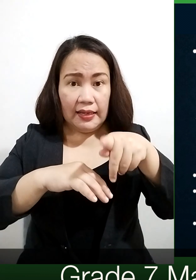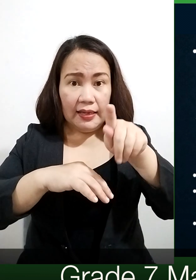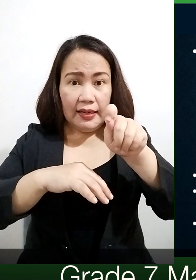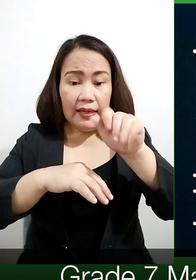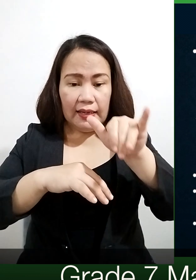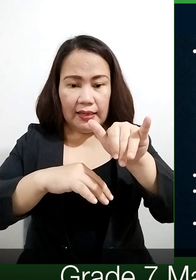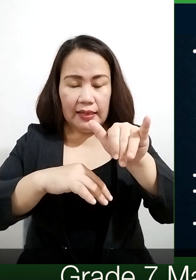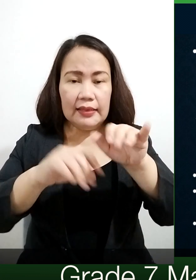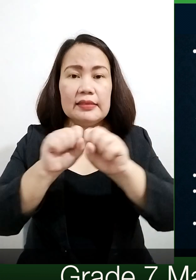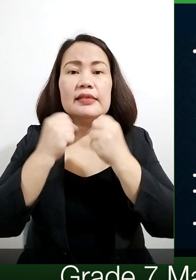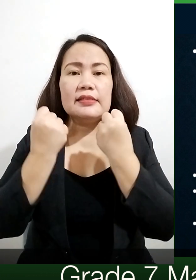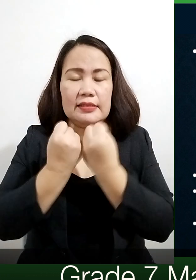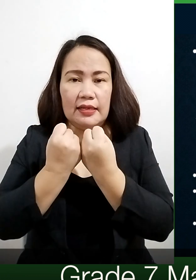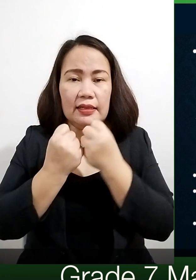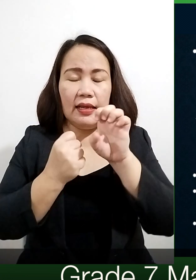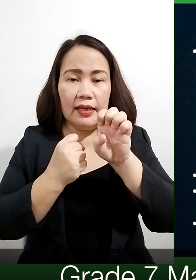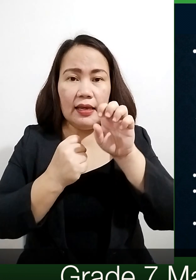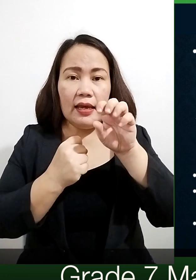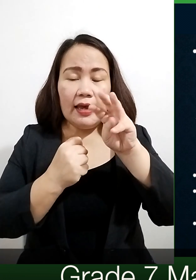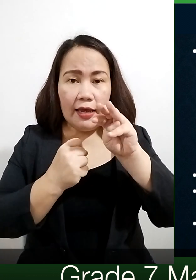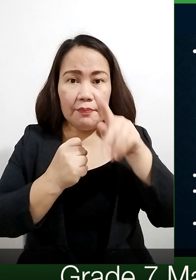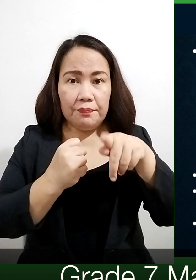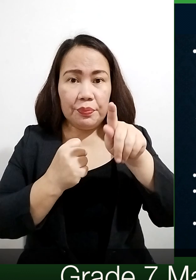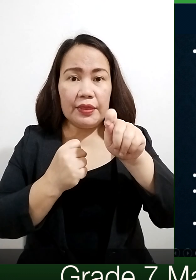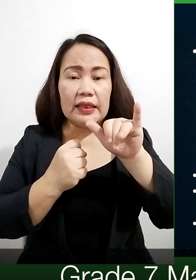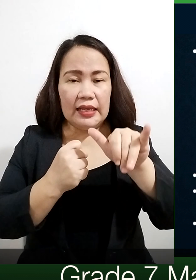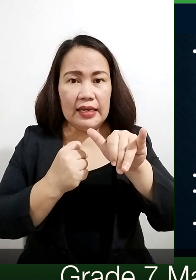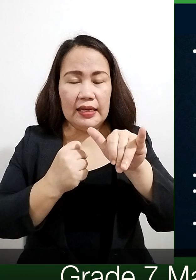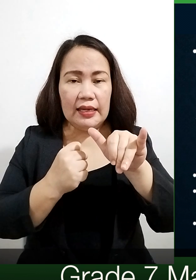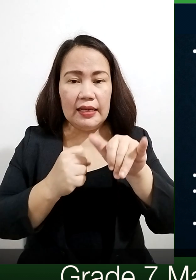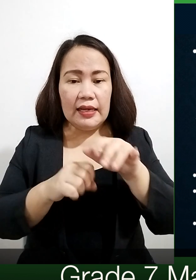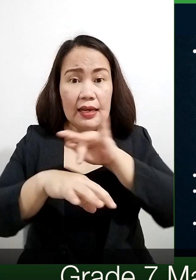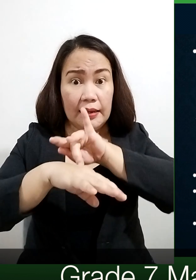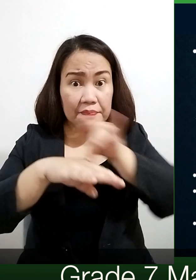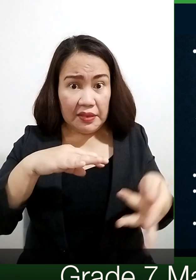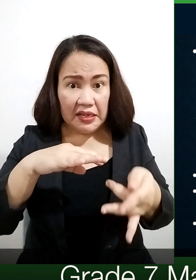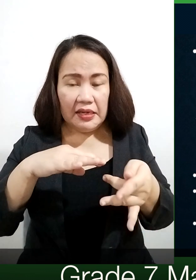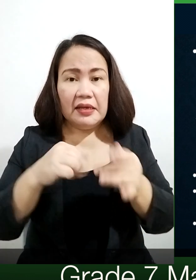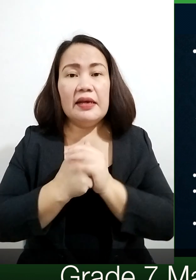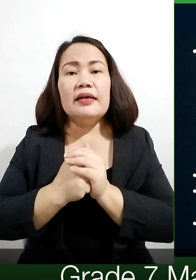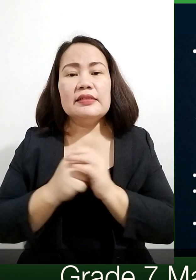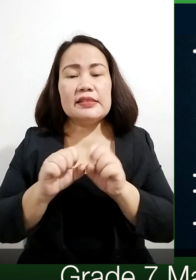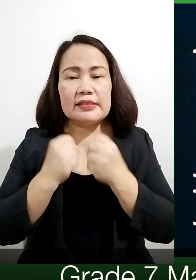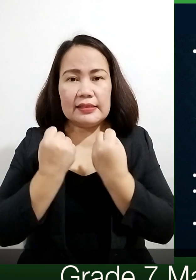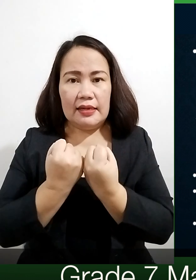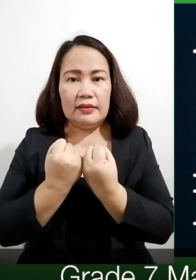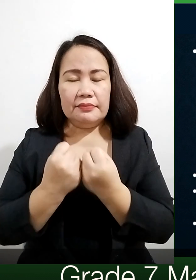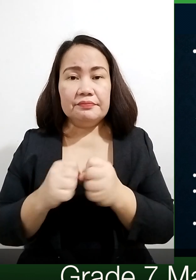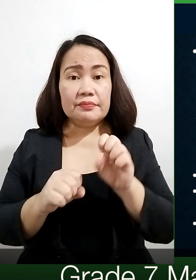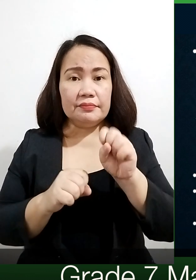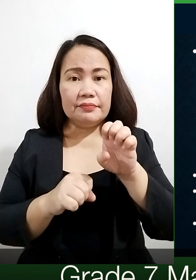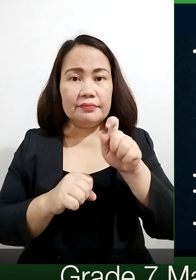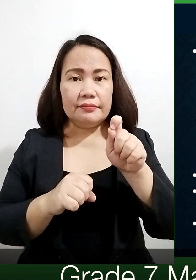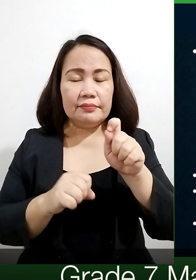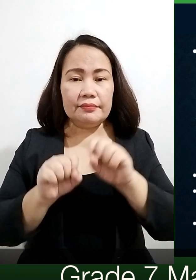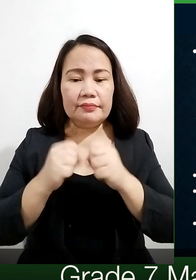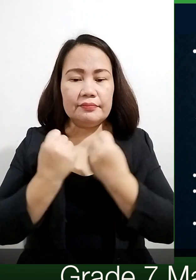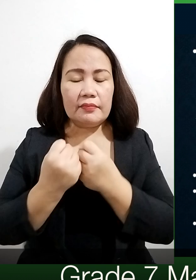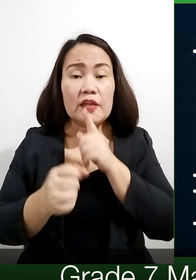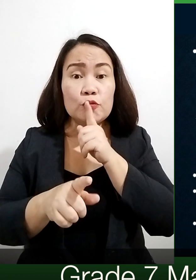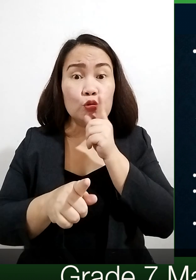So, meron bang common between positive integers and negative integers? Wala po. That's why it's an empty